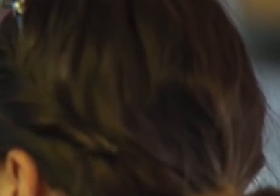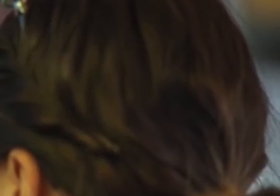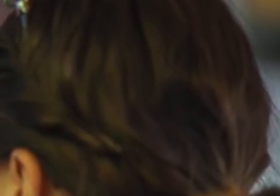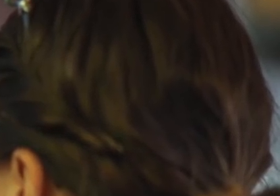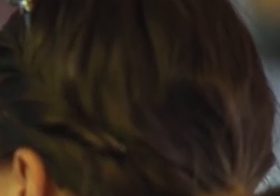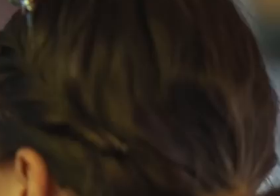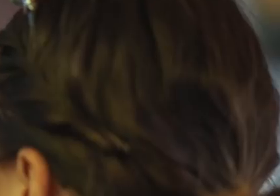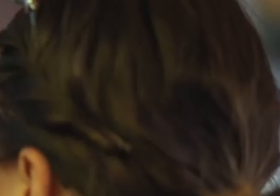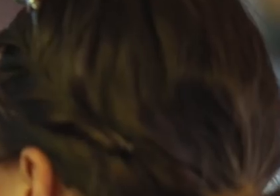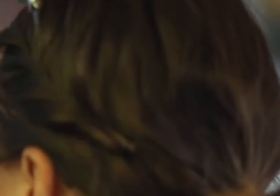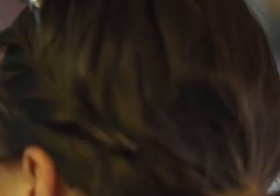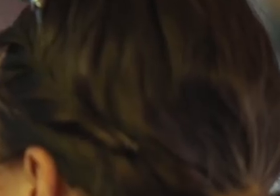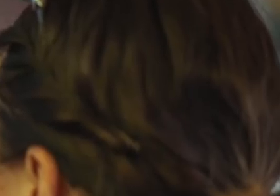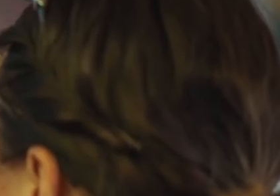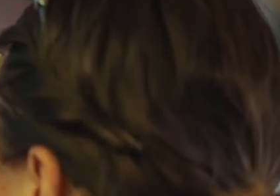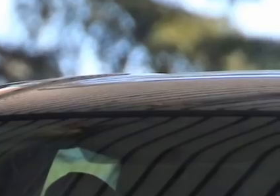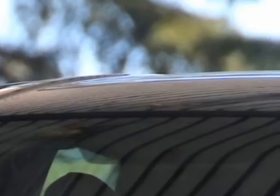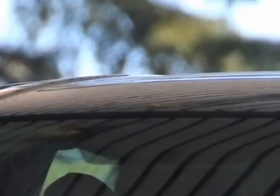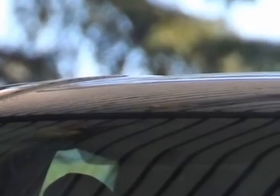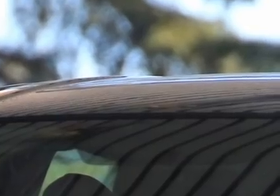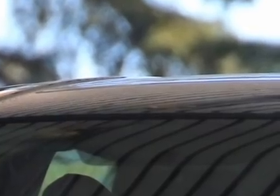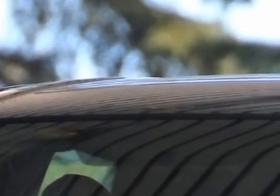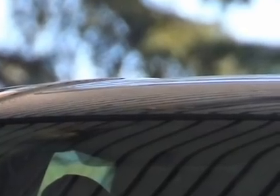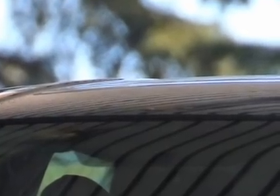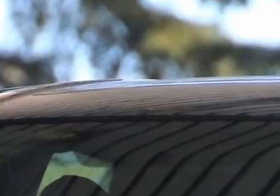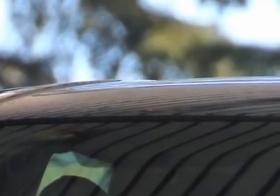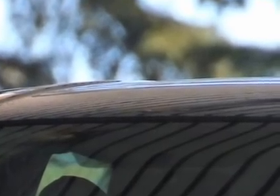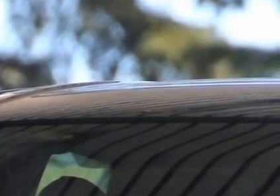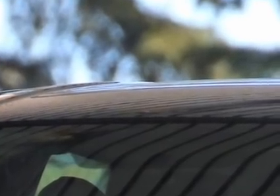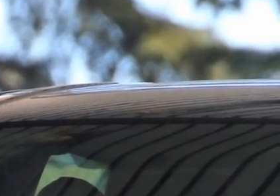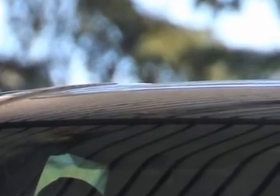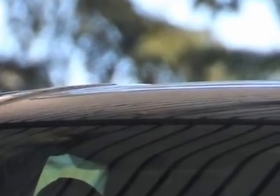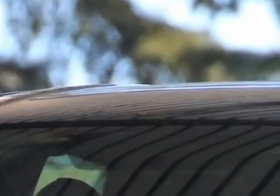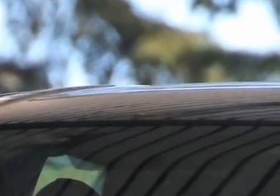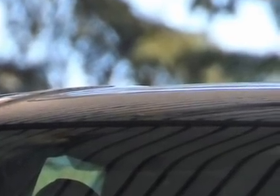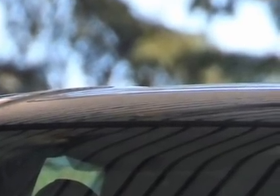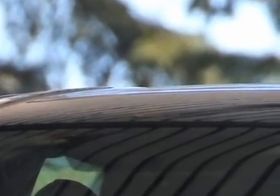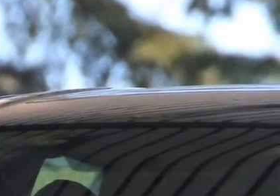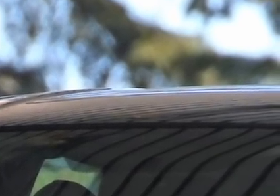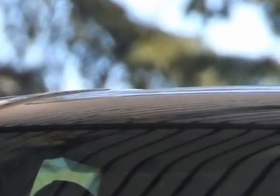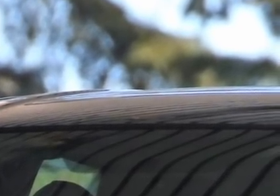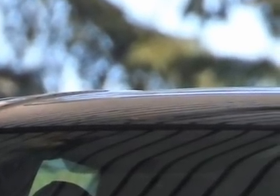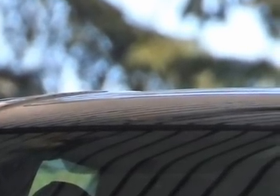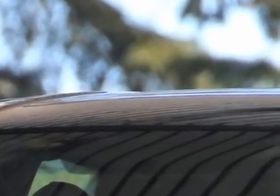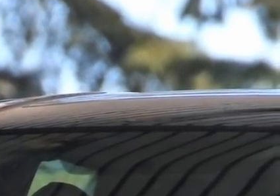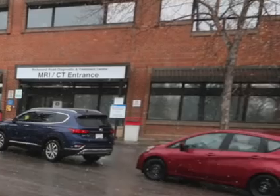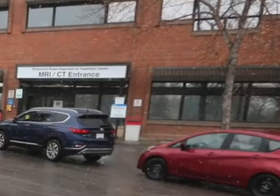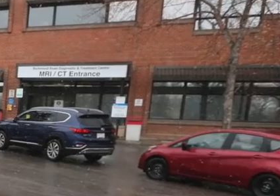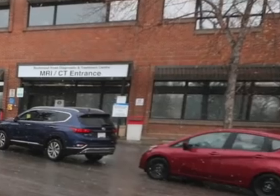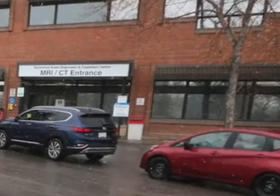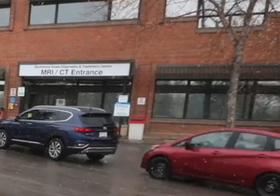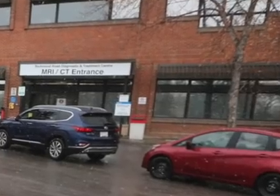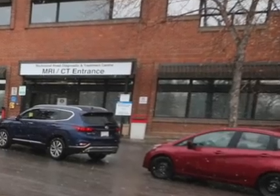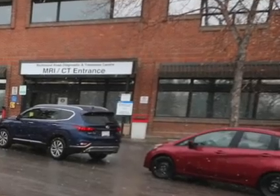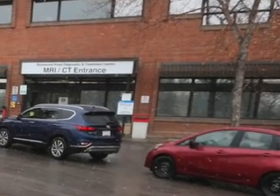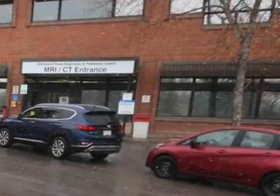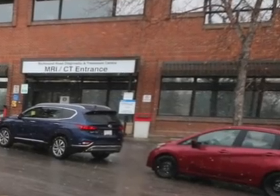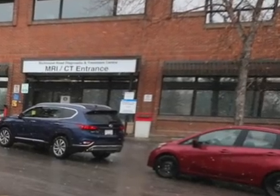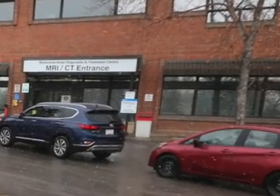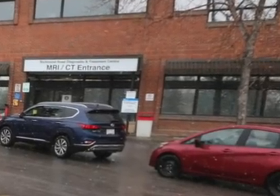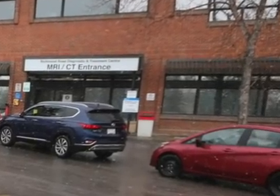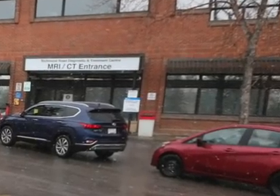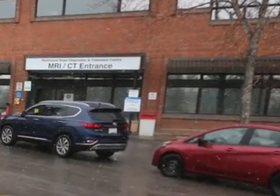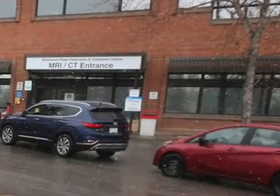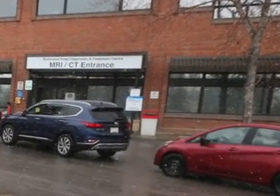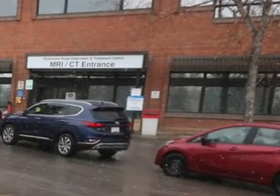Alberta, our provincial lab has done a remarkable job of increasing its capacity for testing to meet the demand.